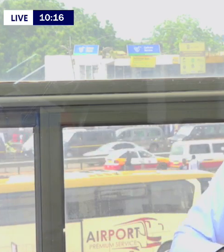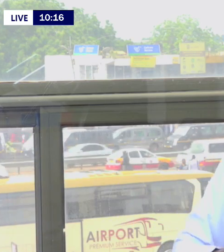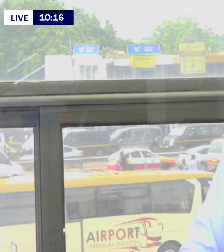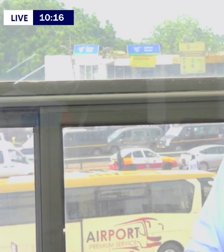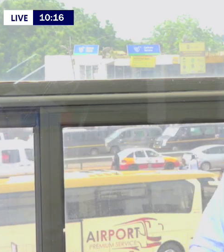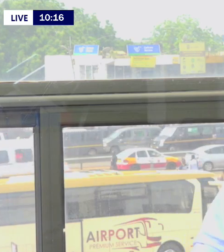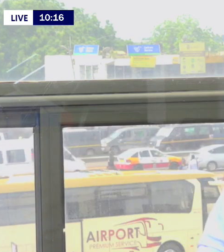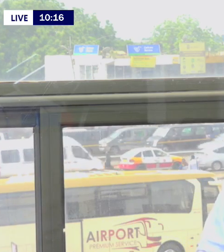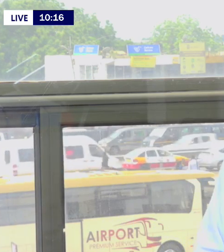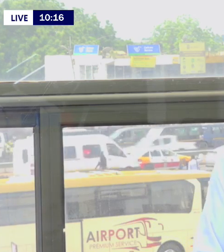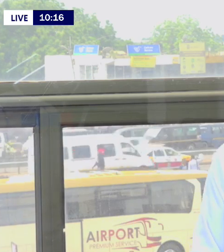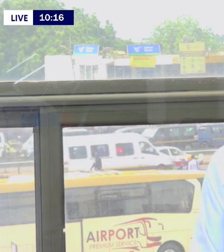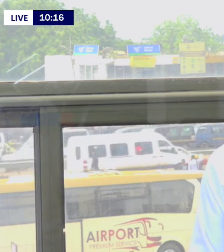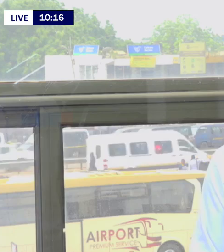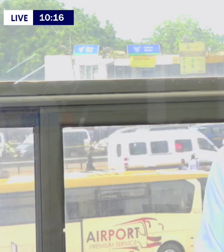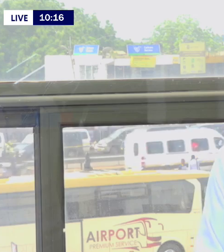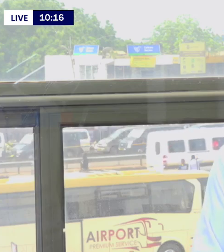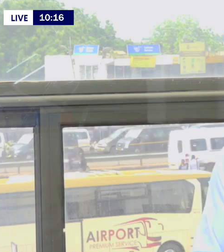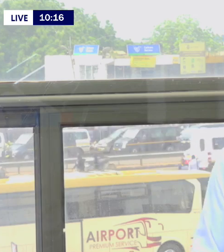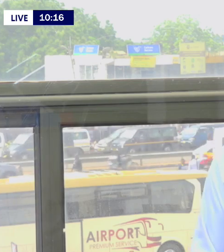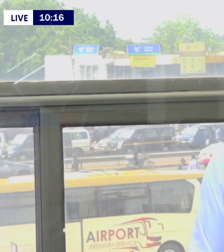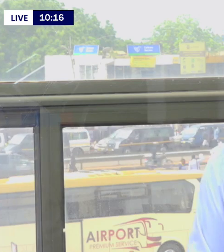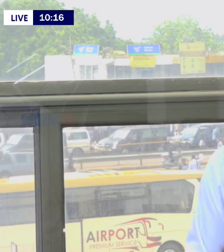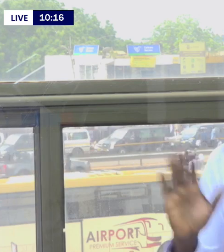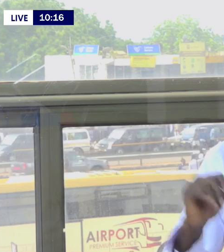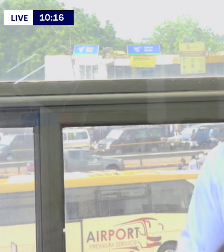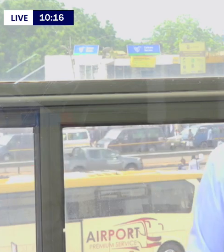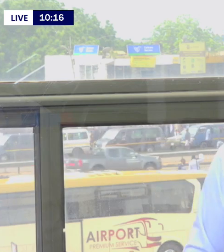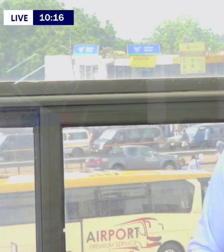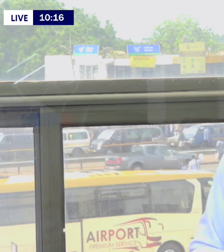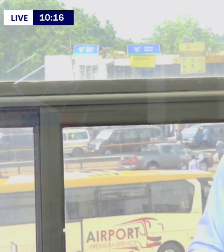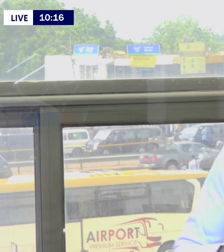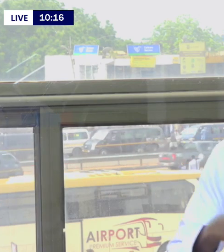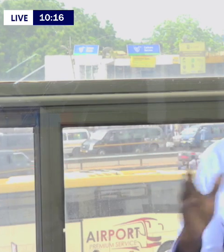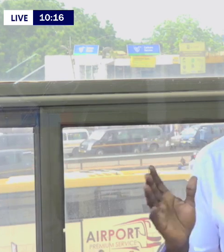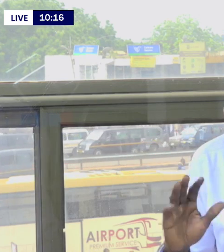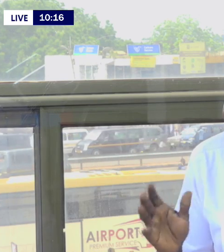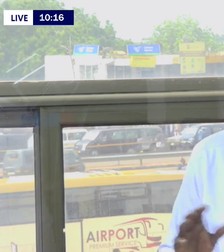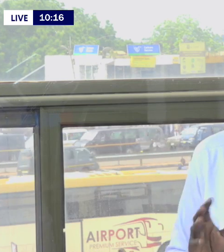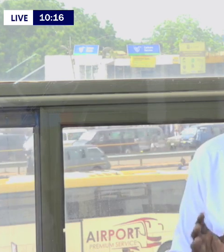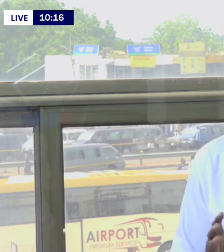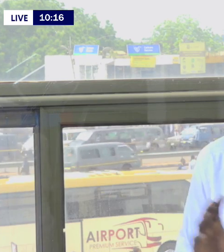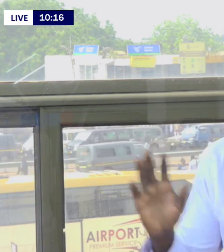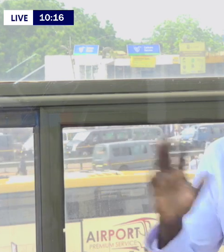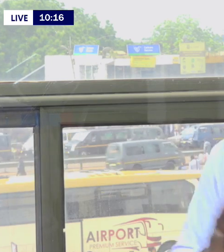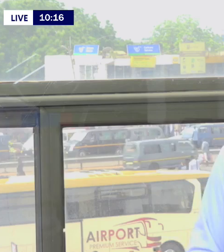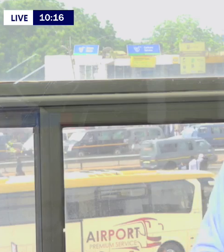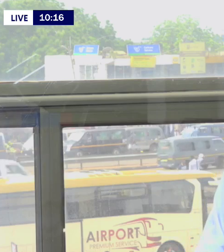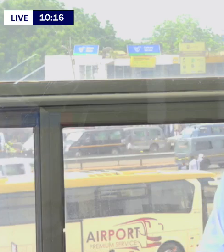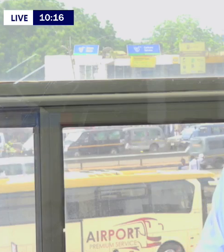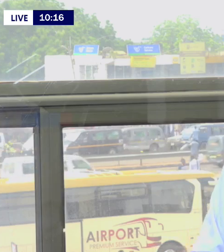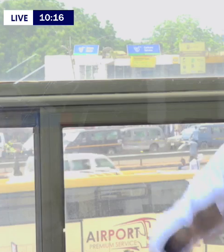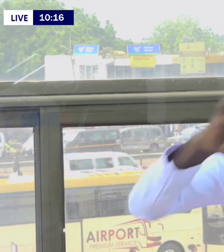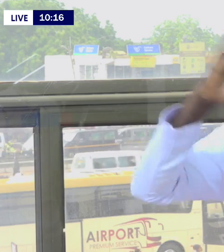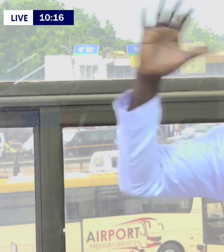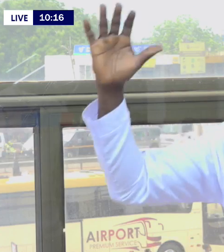ho. Ah, yanko ako shefo fro no, say ye di koto fo franke ye. Mami che umu, wama umu ye contractors ni wama umu si da no. Umu beti we asi